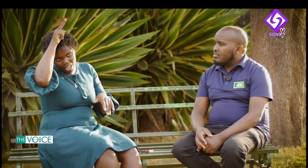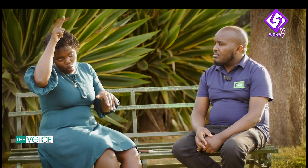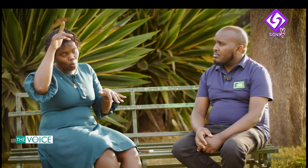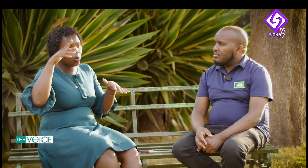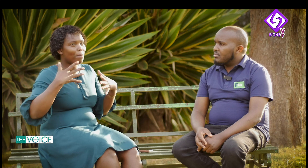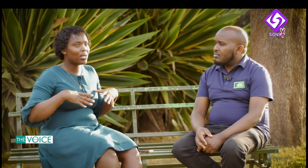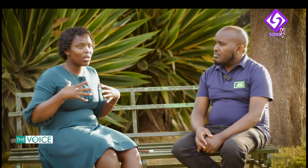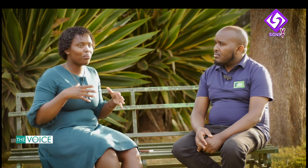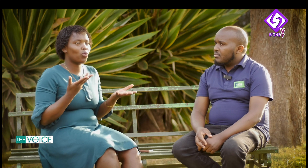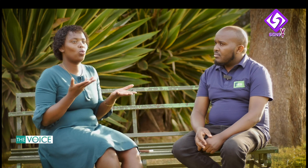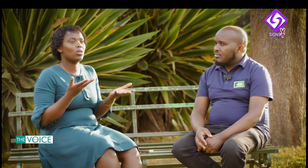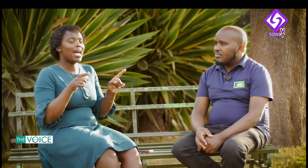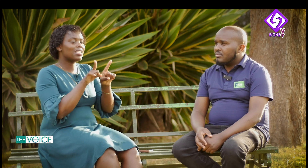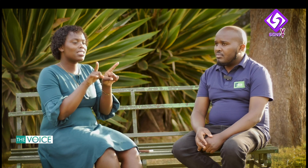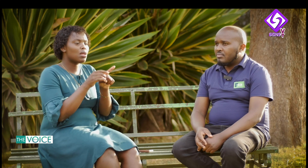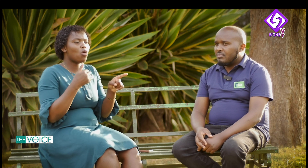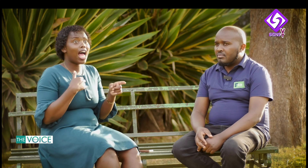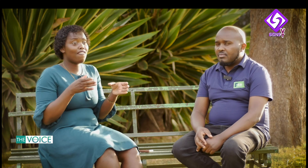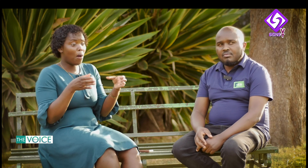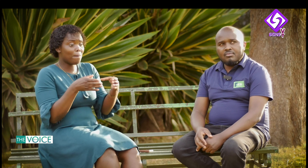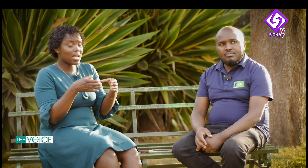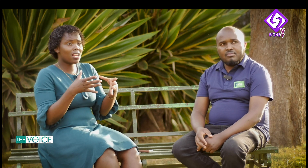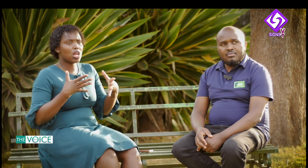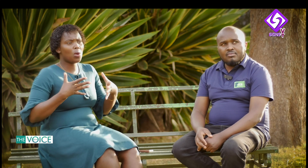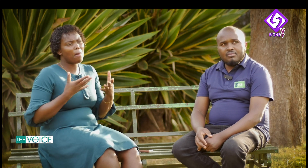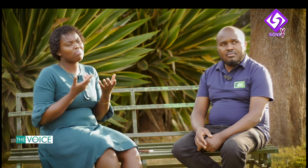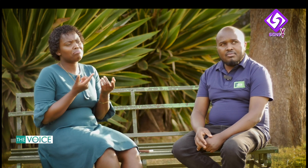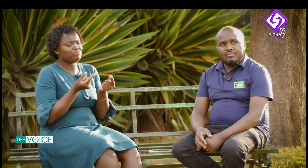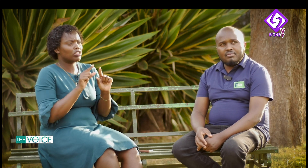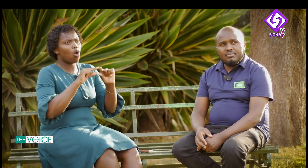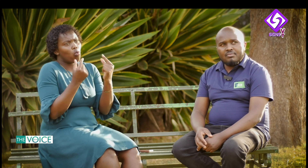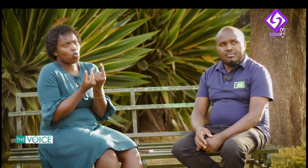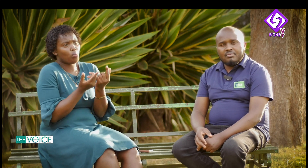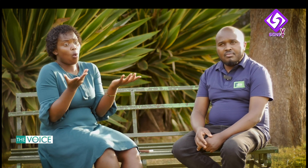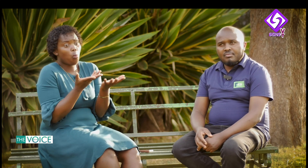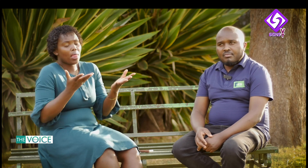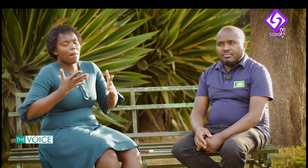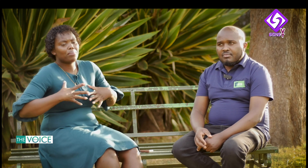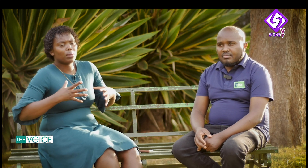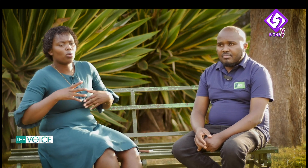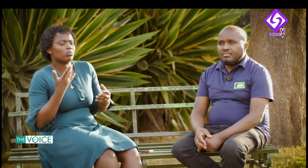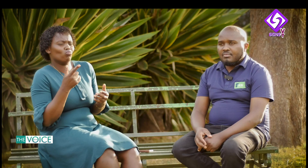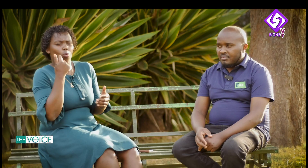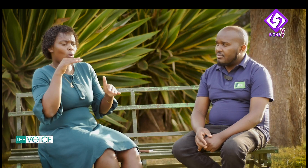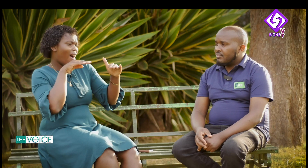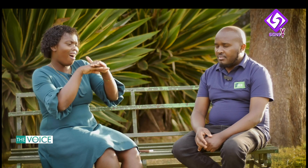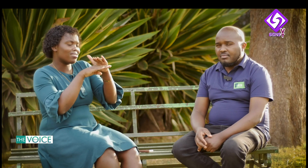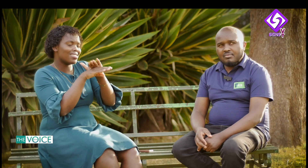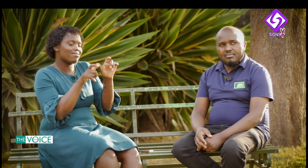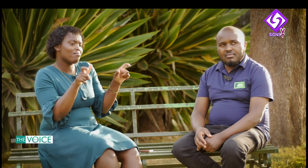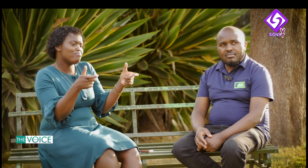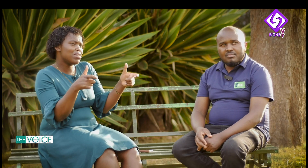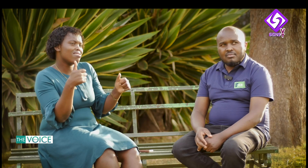villages also get the information, and maybe marginalized groups where